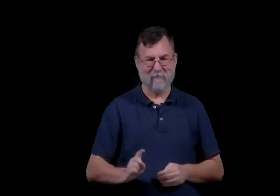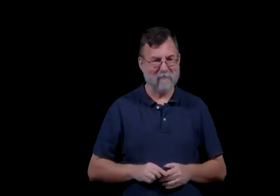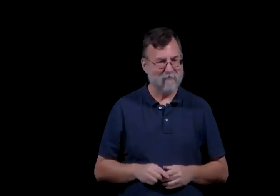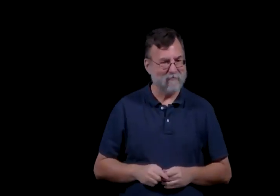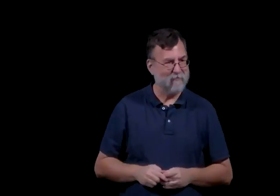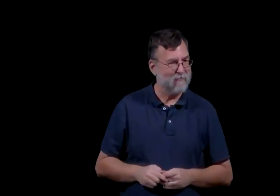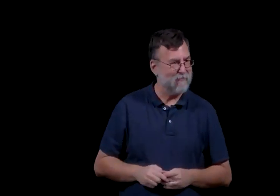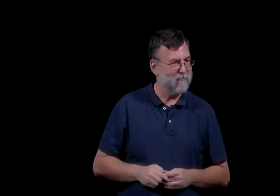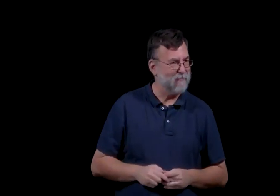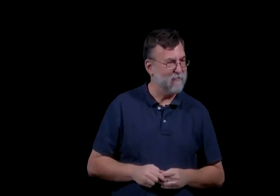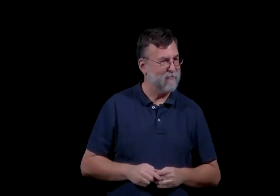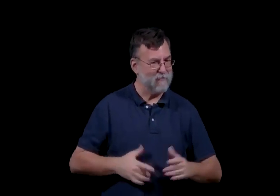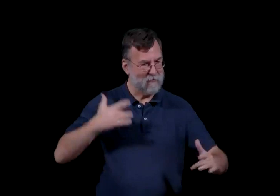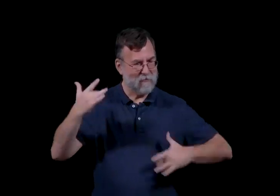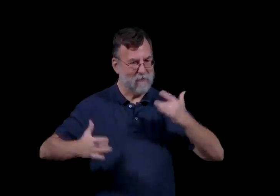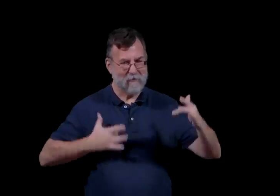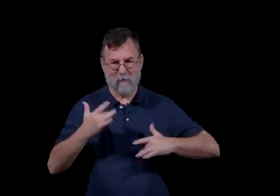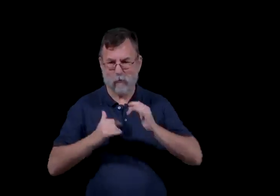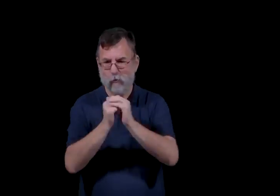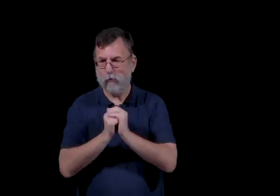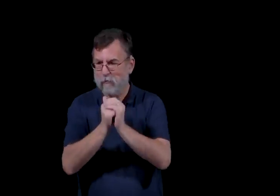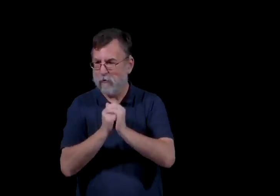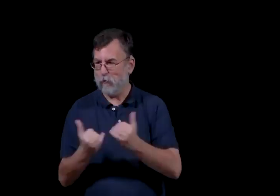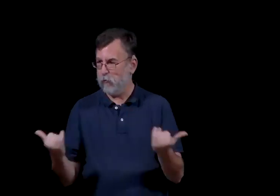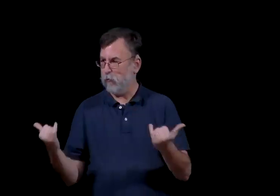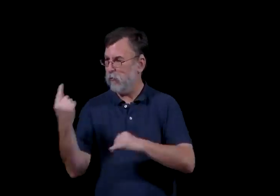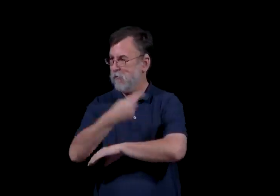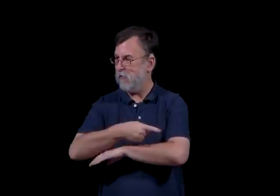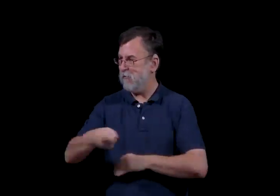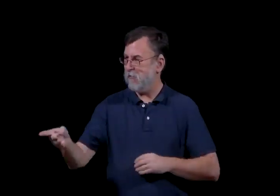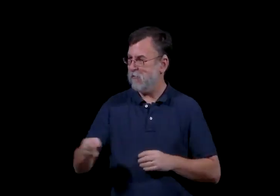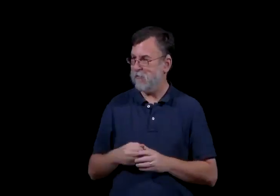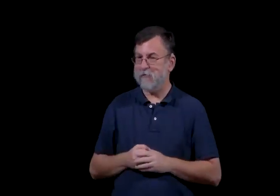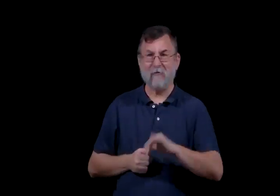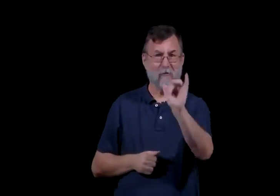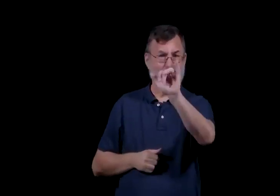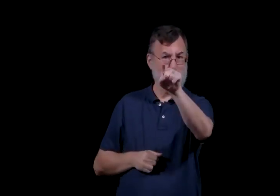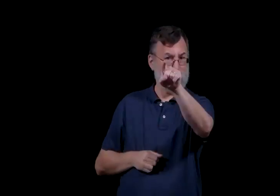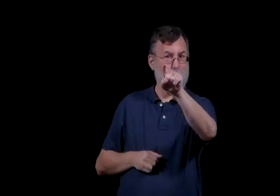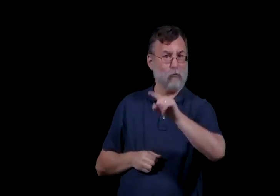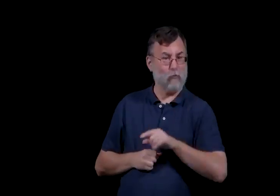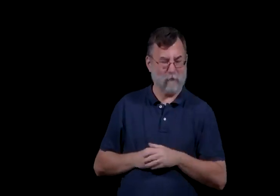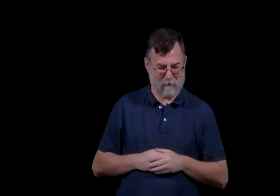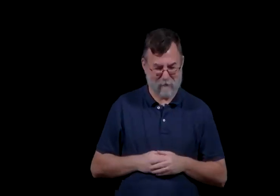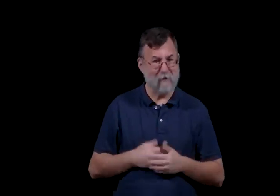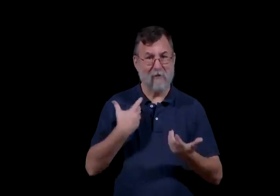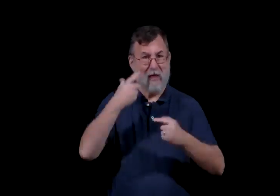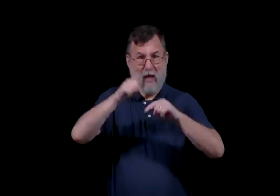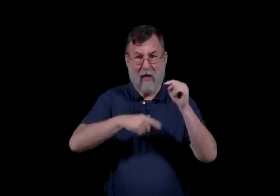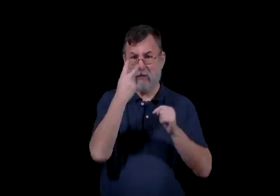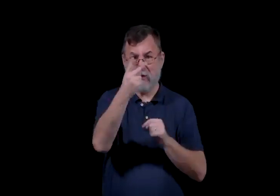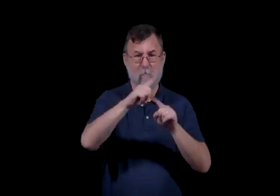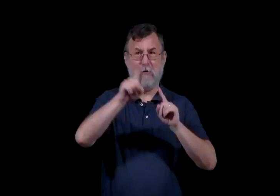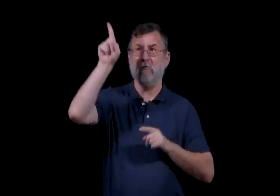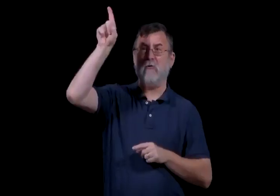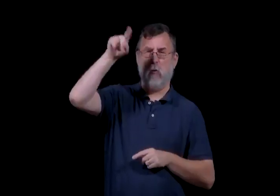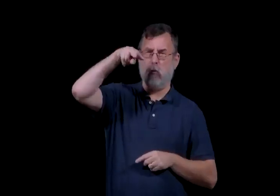No sleeping. Remember, no sleeping. We're excited to be here today and worship our Lord, and the same with you that are watching